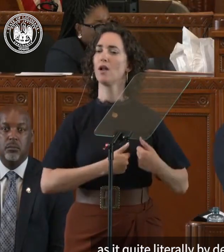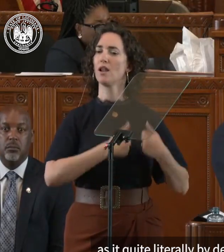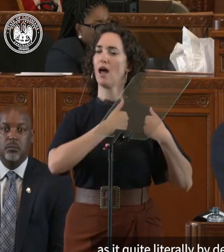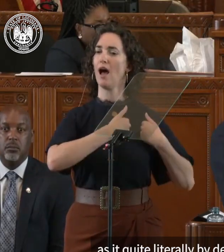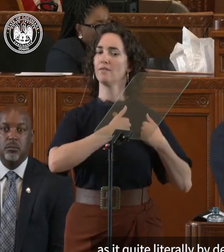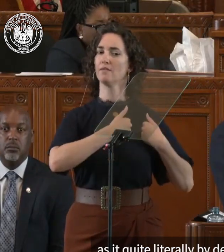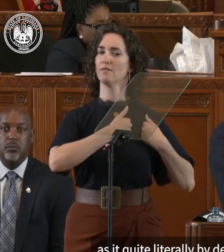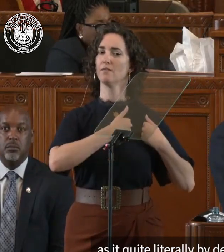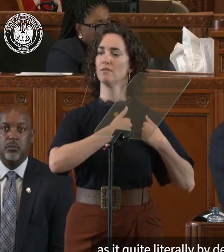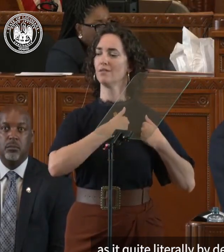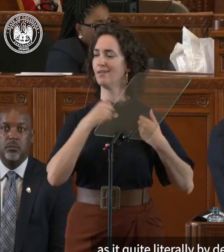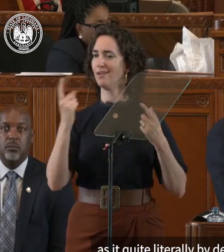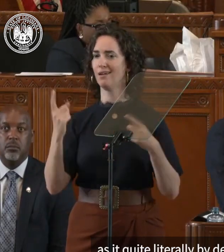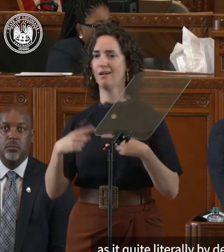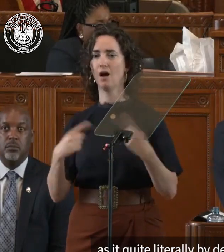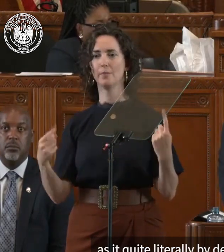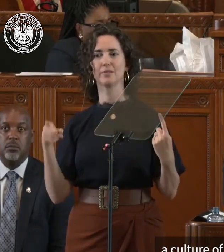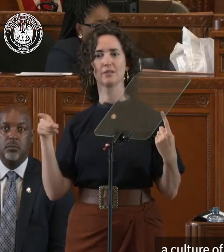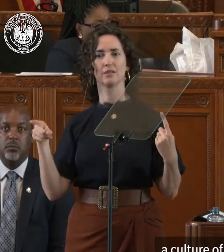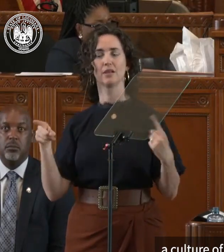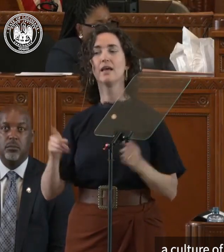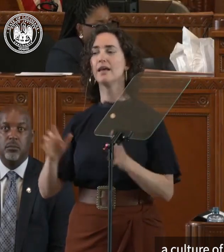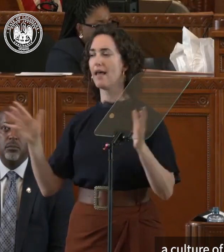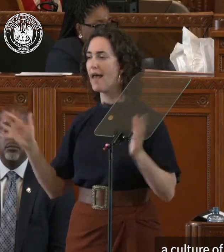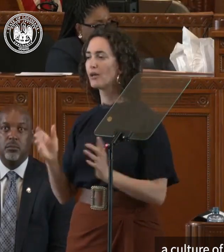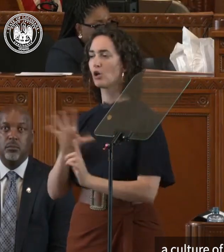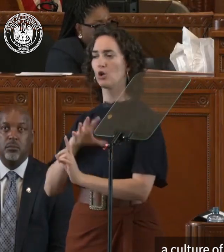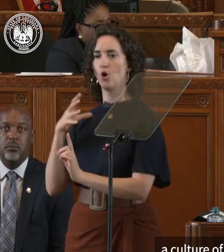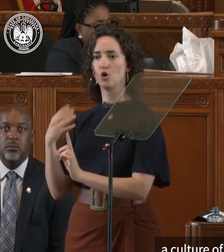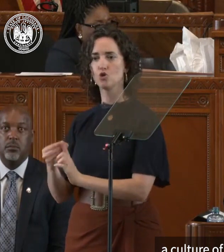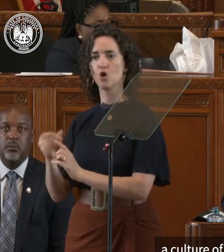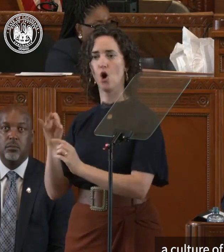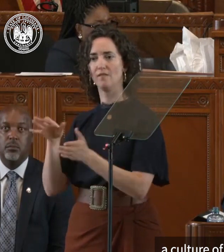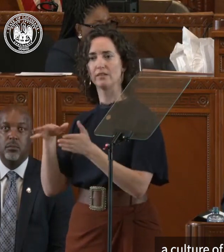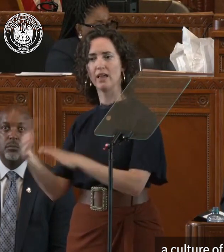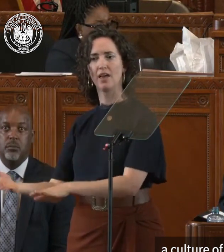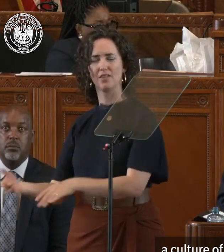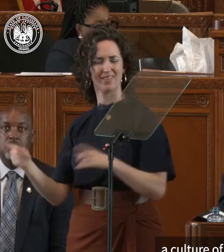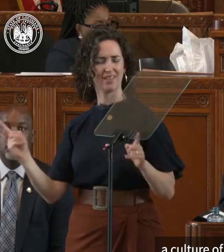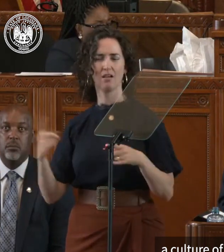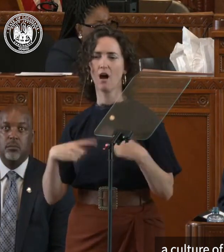quite literally, by definition, promotes a culture of death.